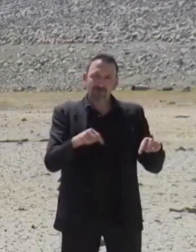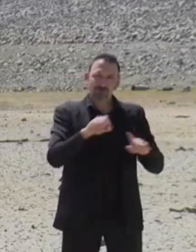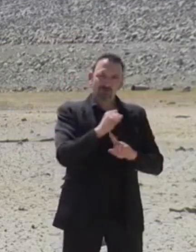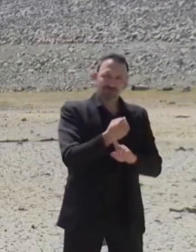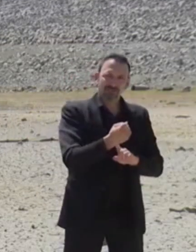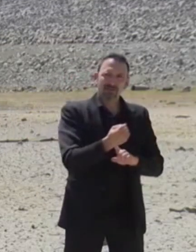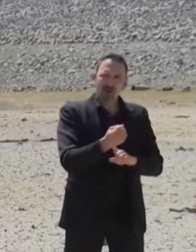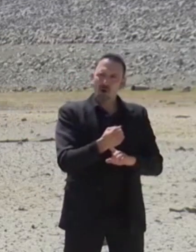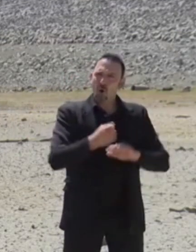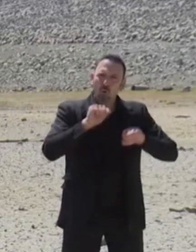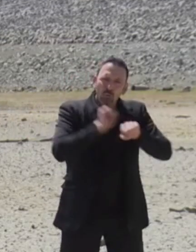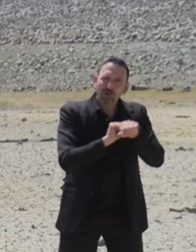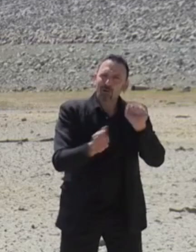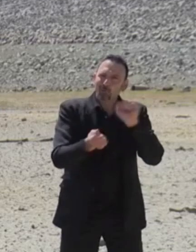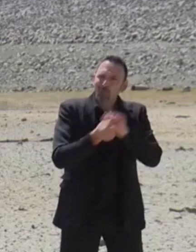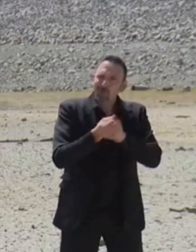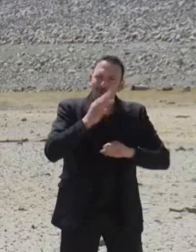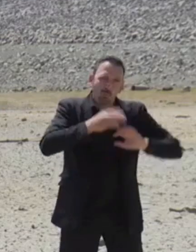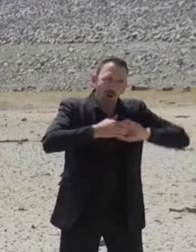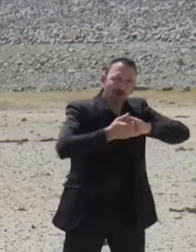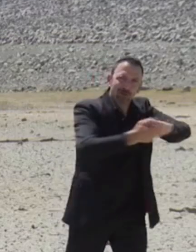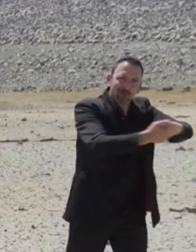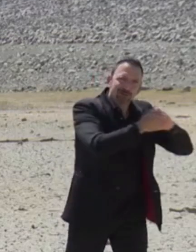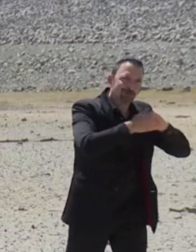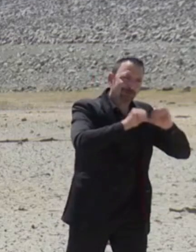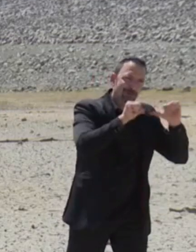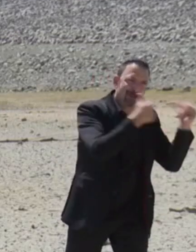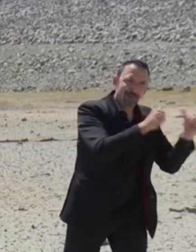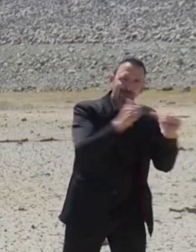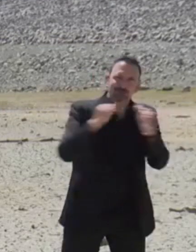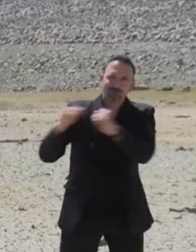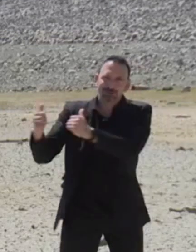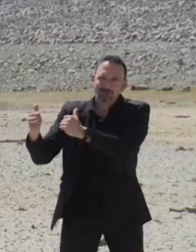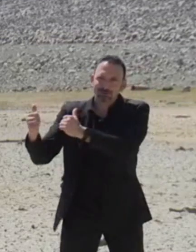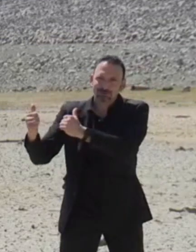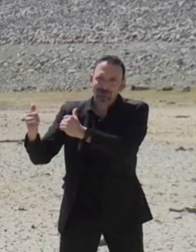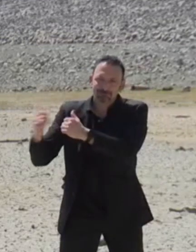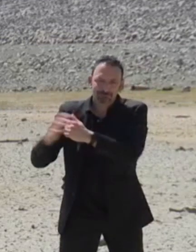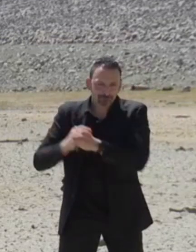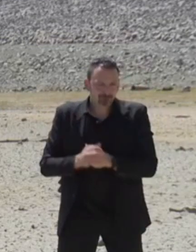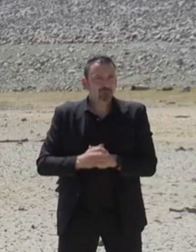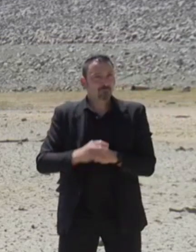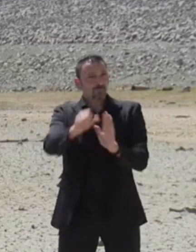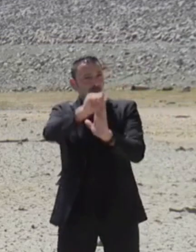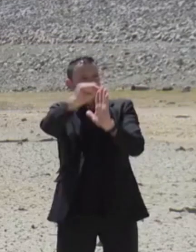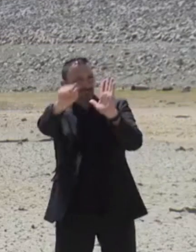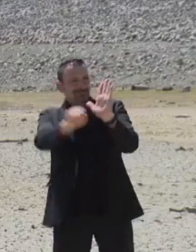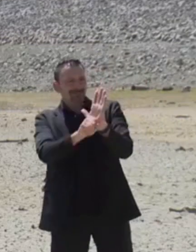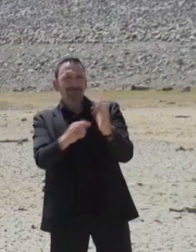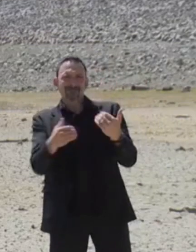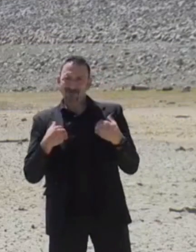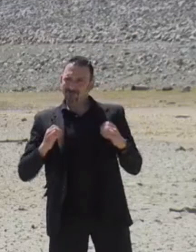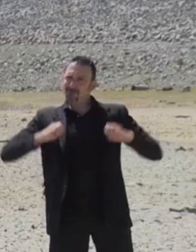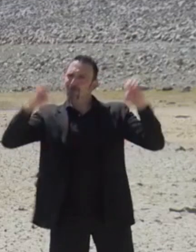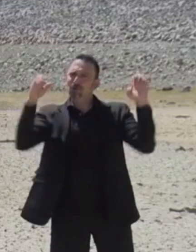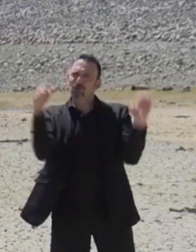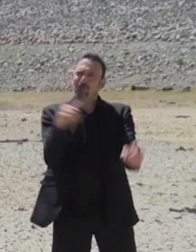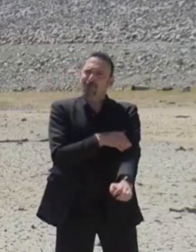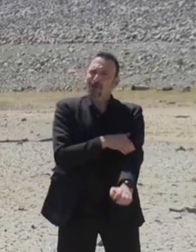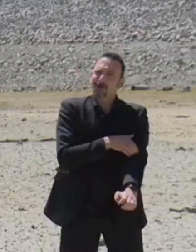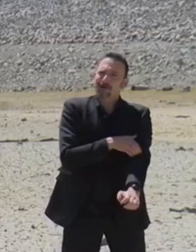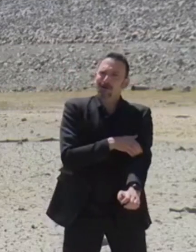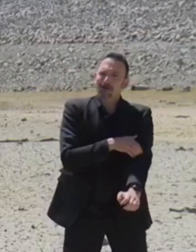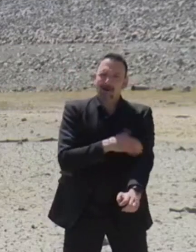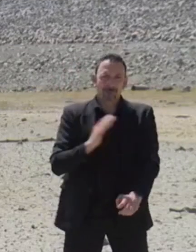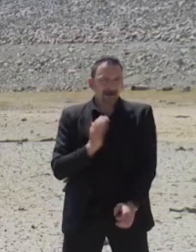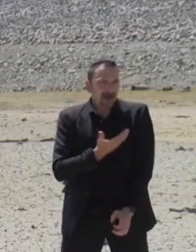sense of partnership with local water agencies. While the state now has certain emergency powers, our anticipation is that we